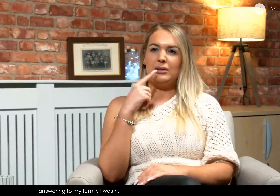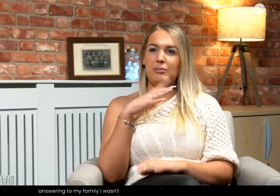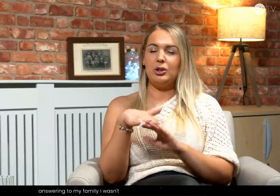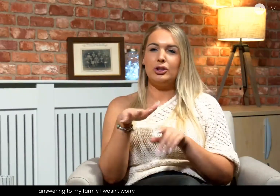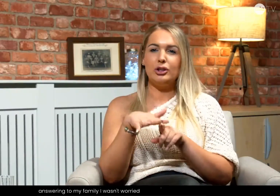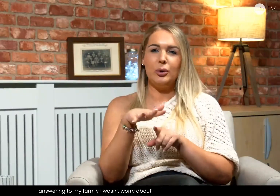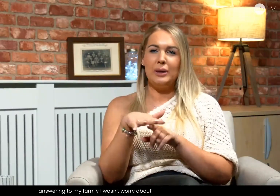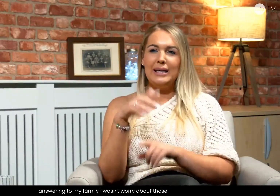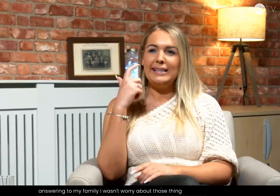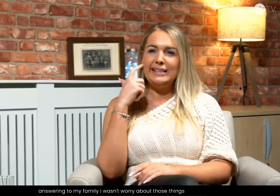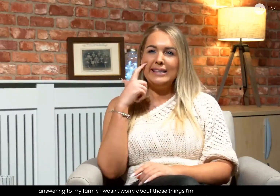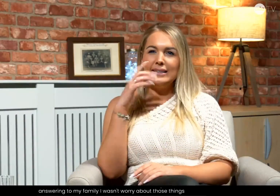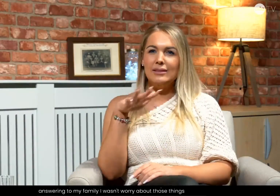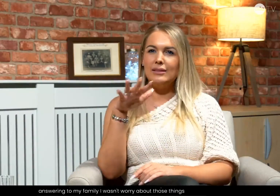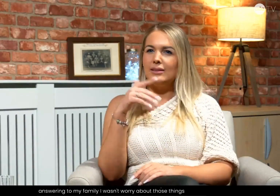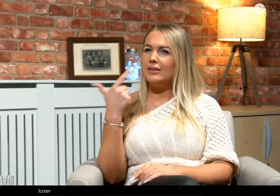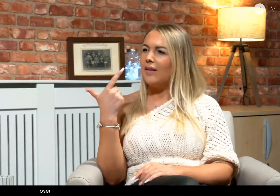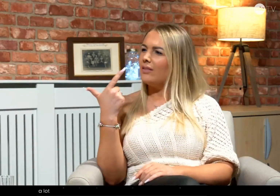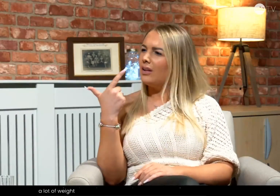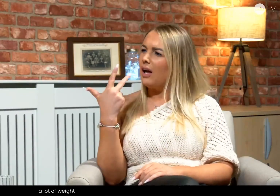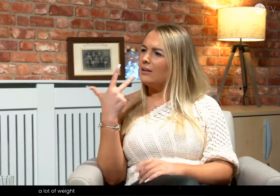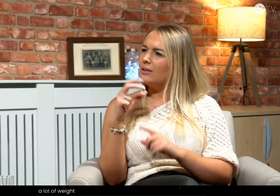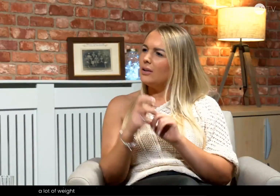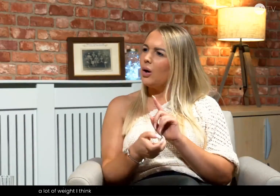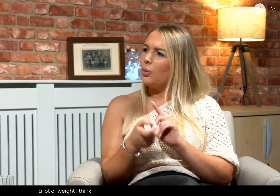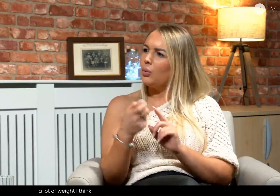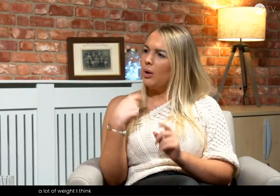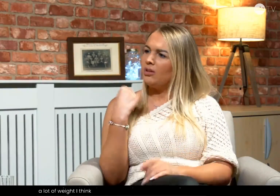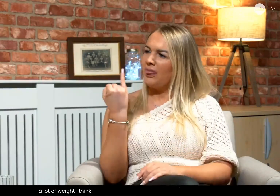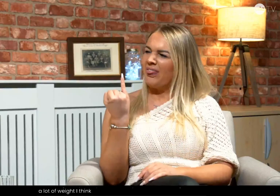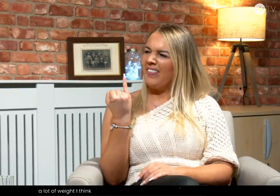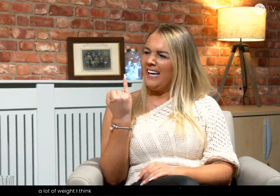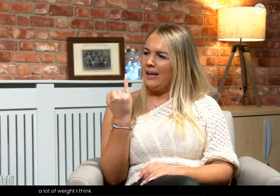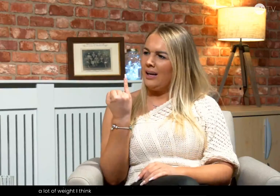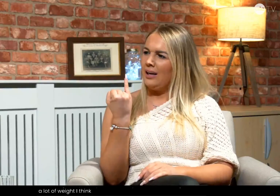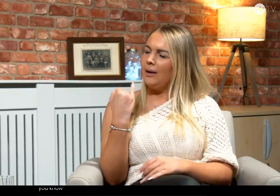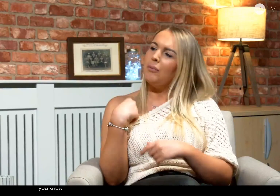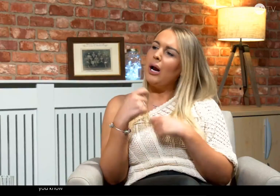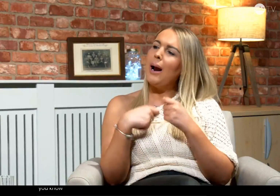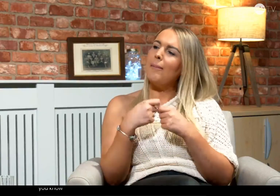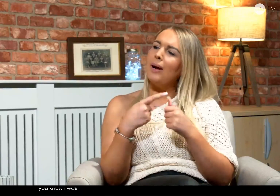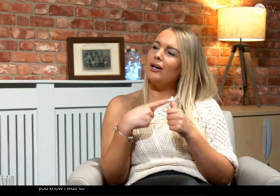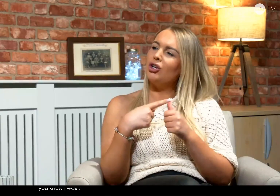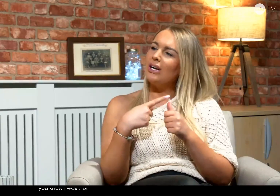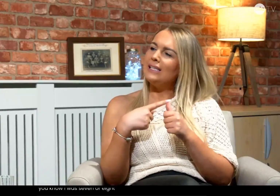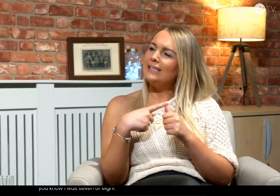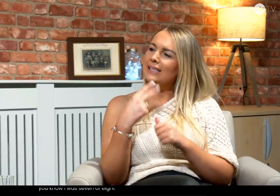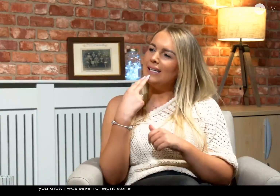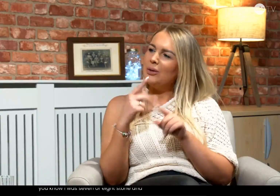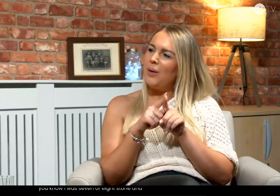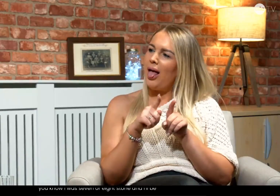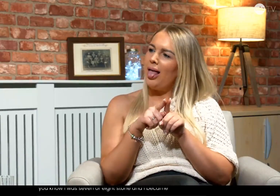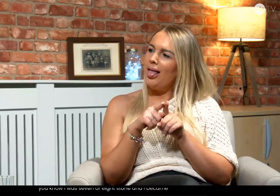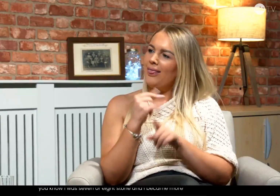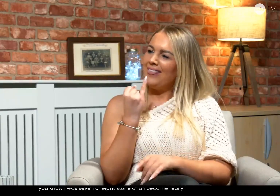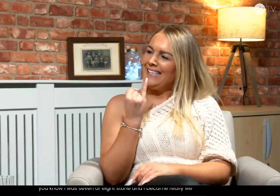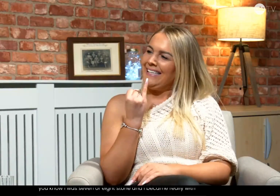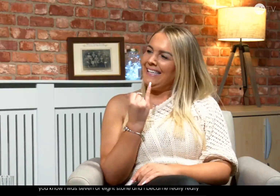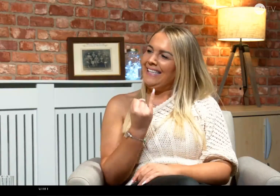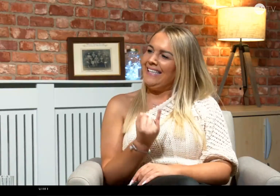a lot of weight. I think, you know, I was 7 or 8 stone and I became really, really thin, almost became anorexic as